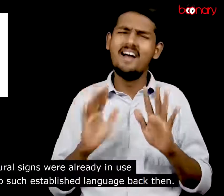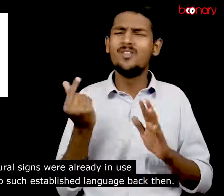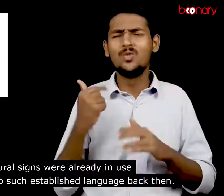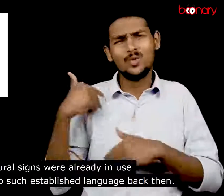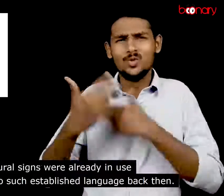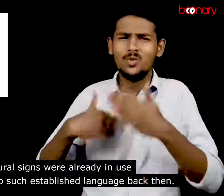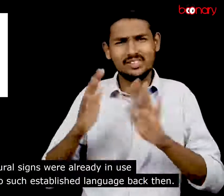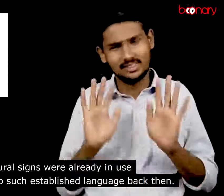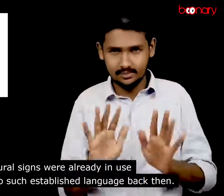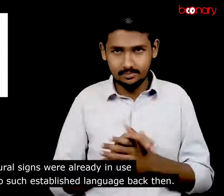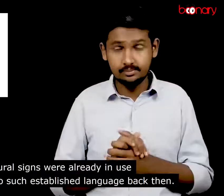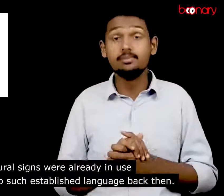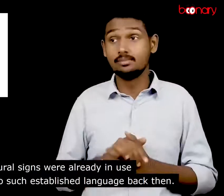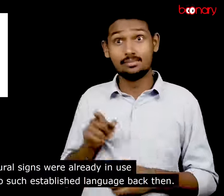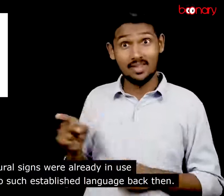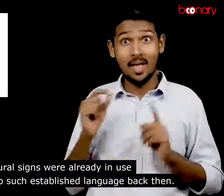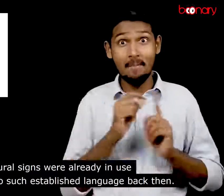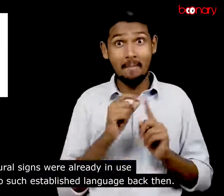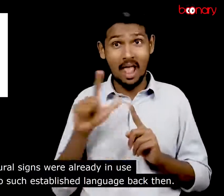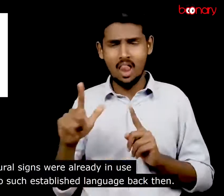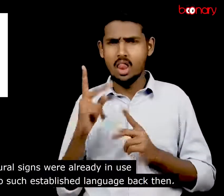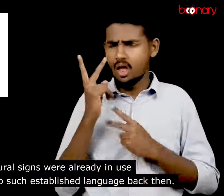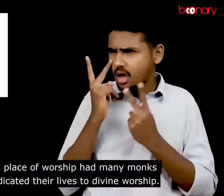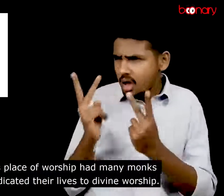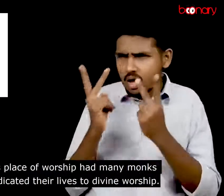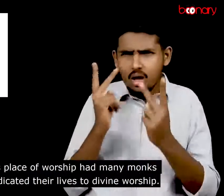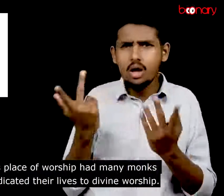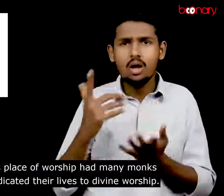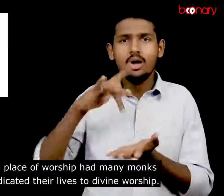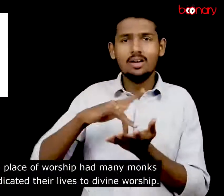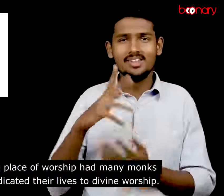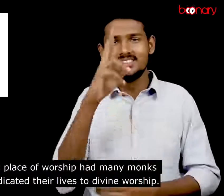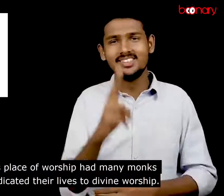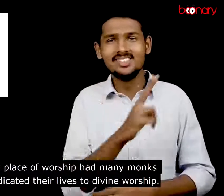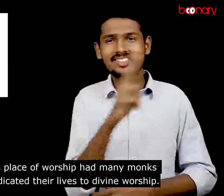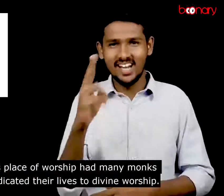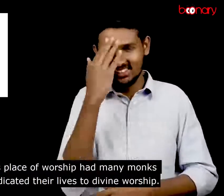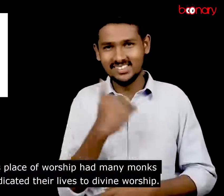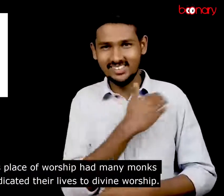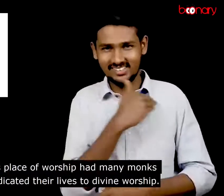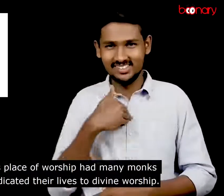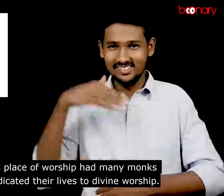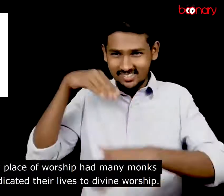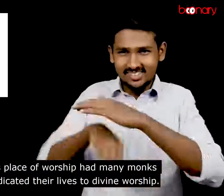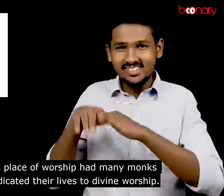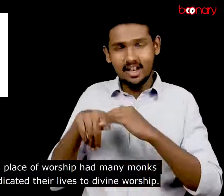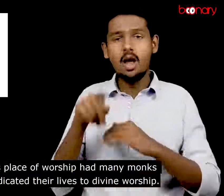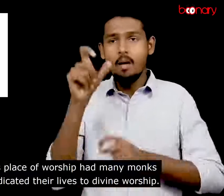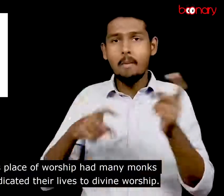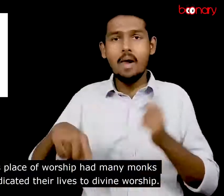there was no such established language back then. Pedro, at his place of worship, had many